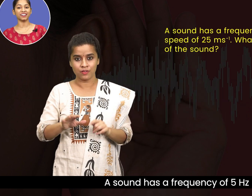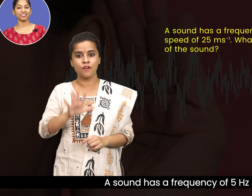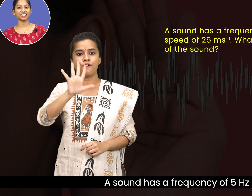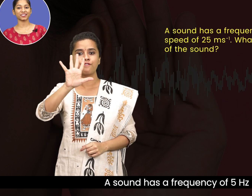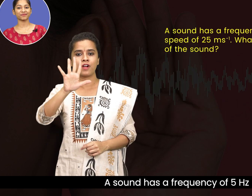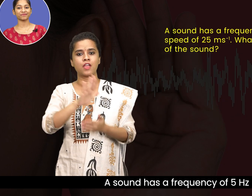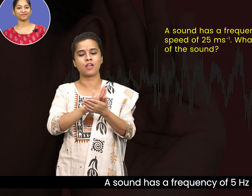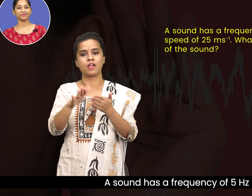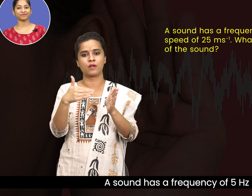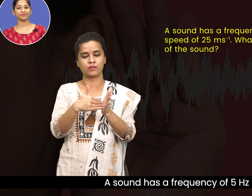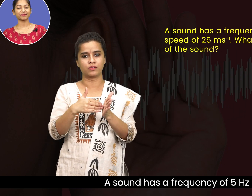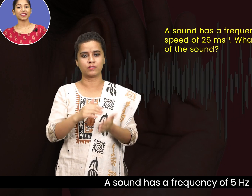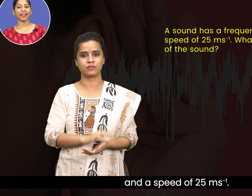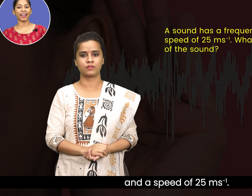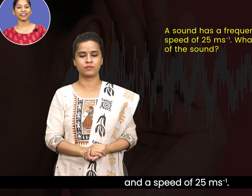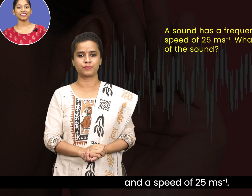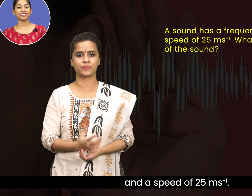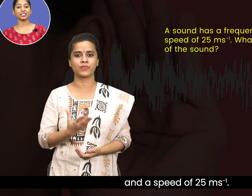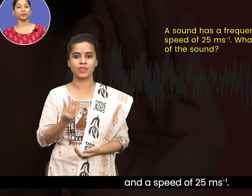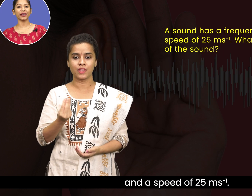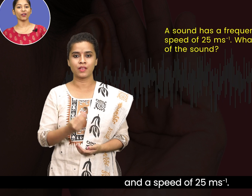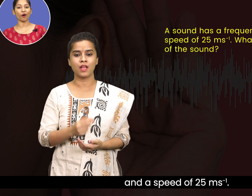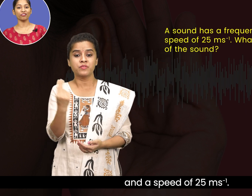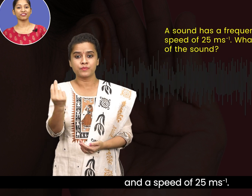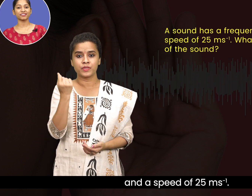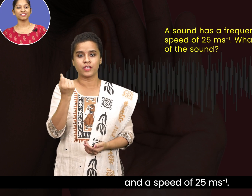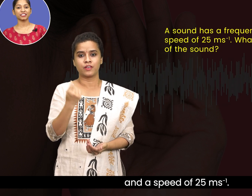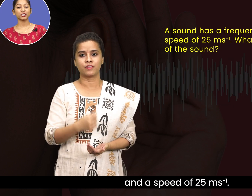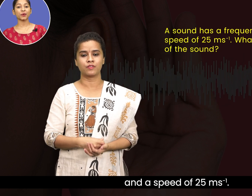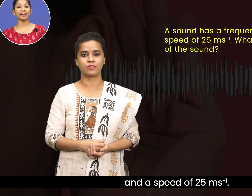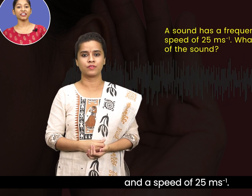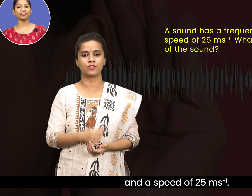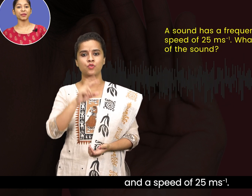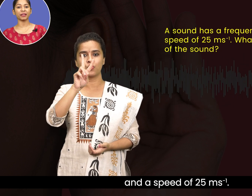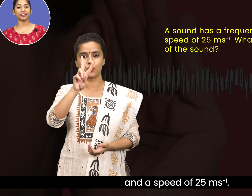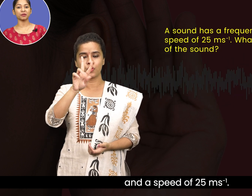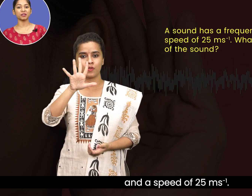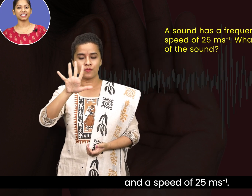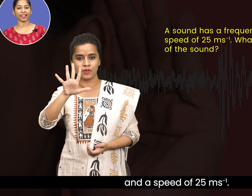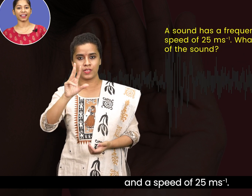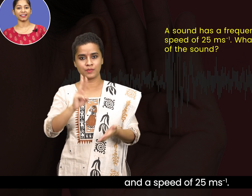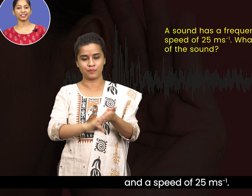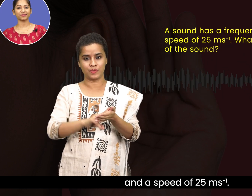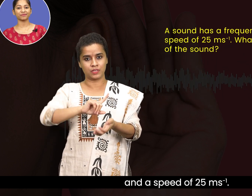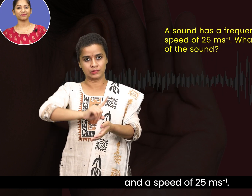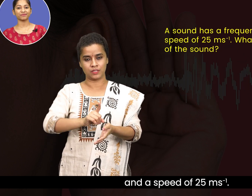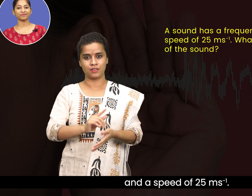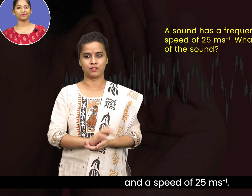5 Hertz and a speed of 25 meter per